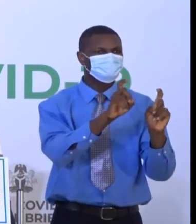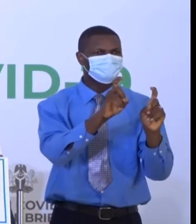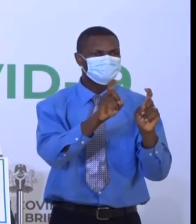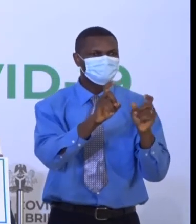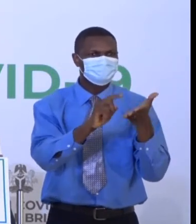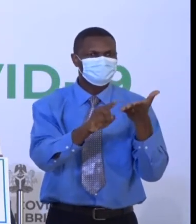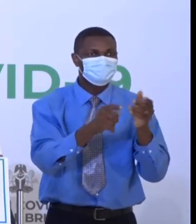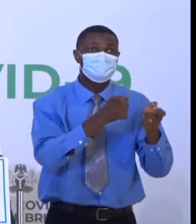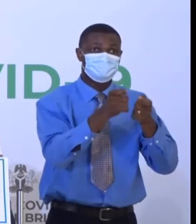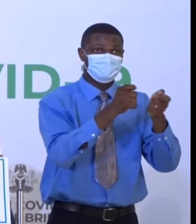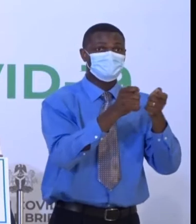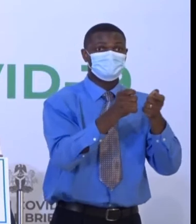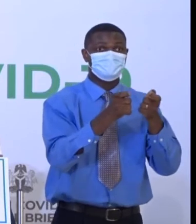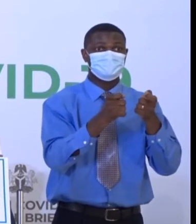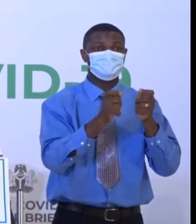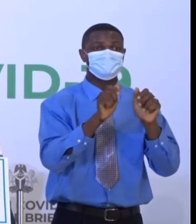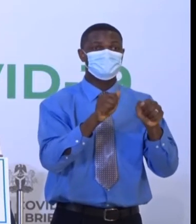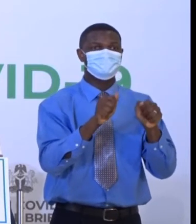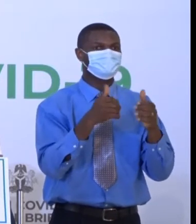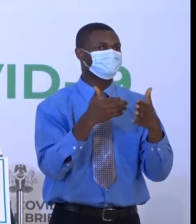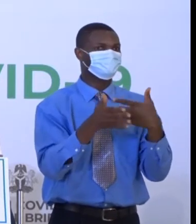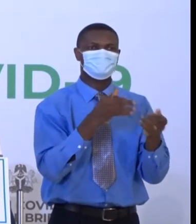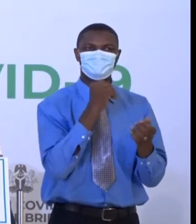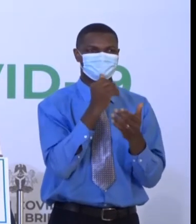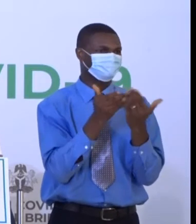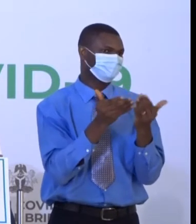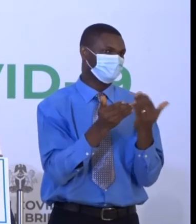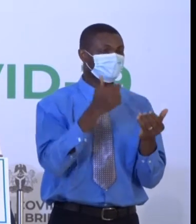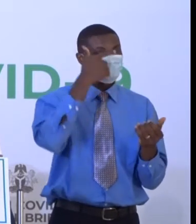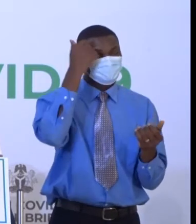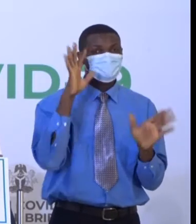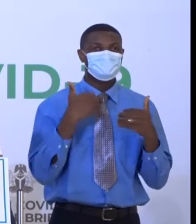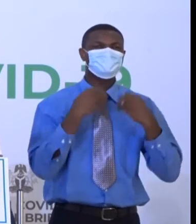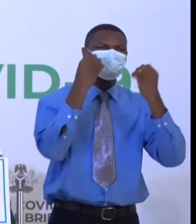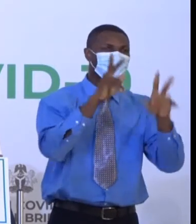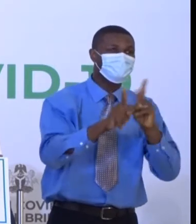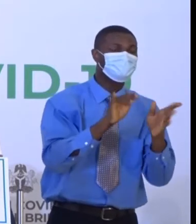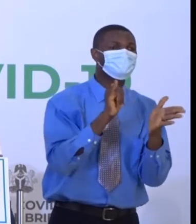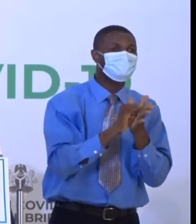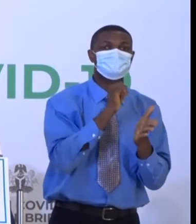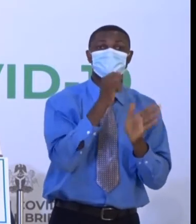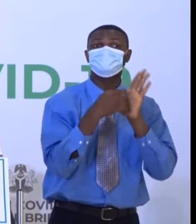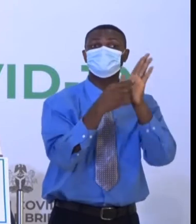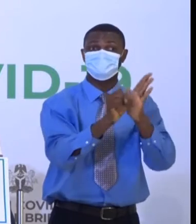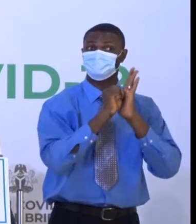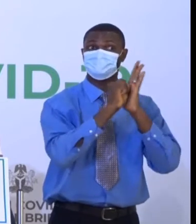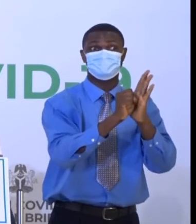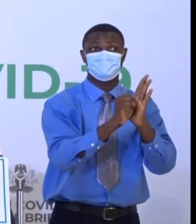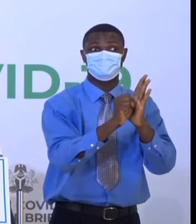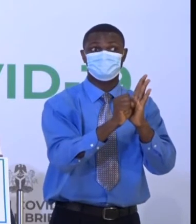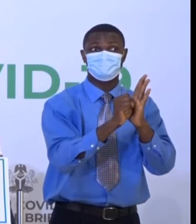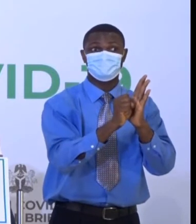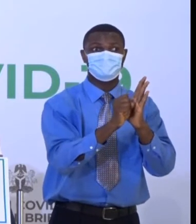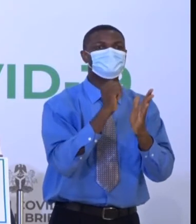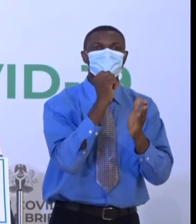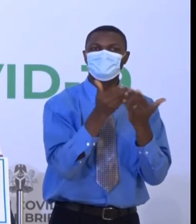recovery. However, this is not straightforward when there are a high number of asymptomatic cases who are not easy